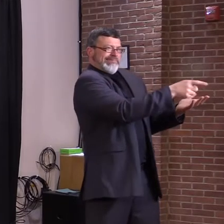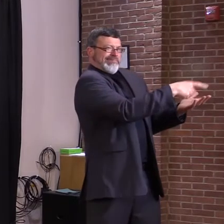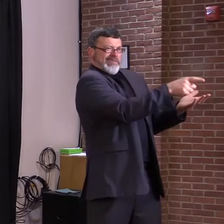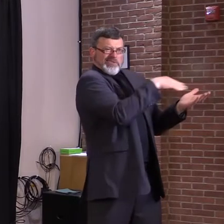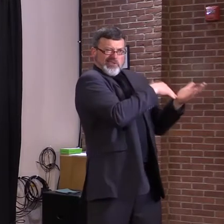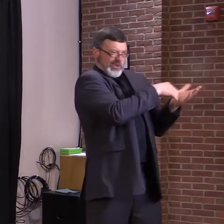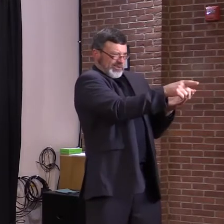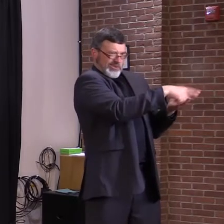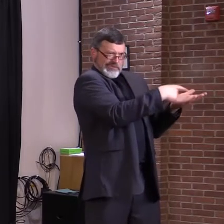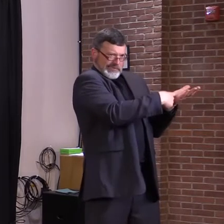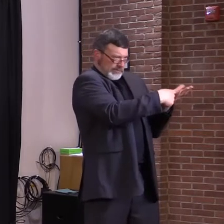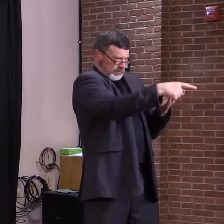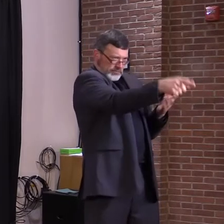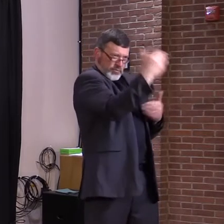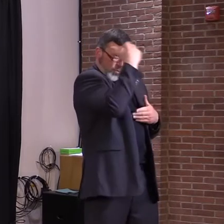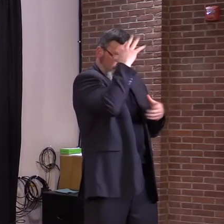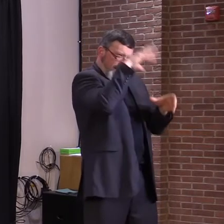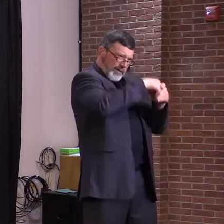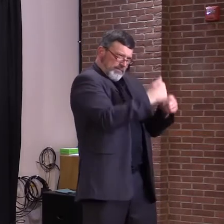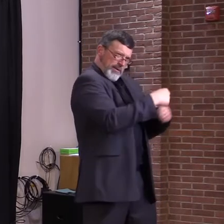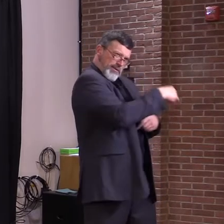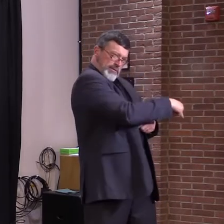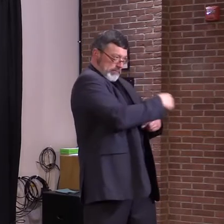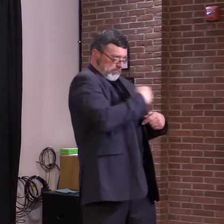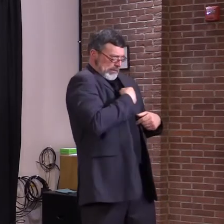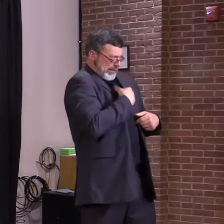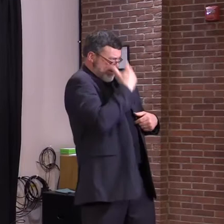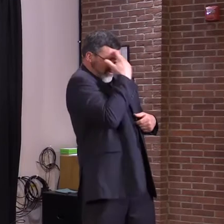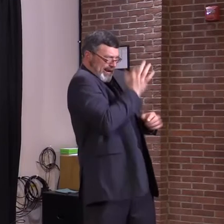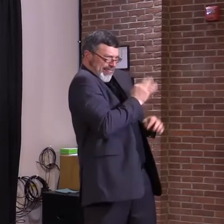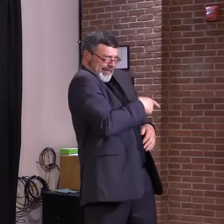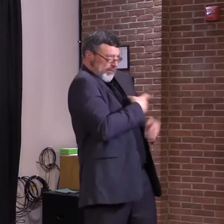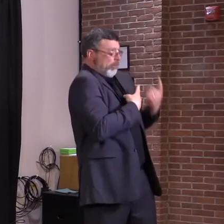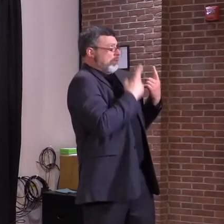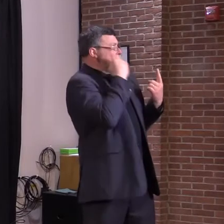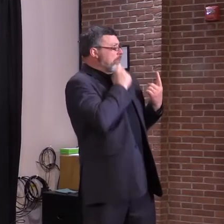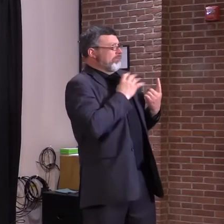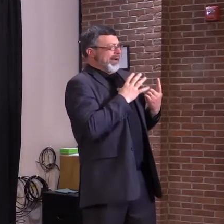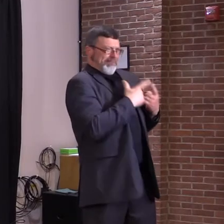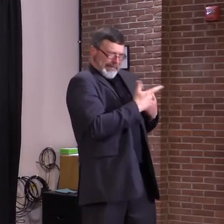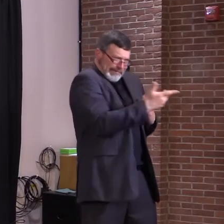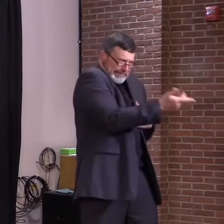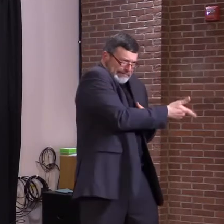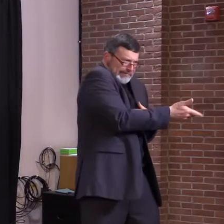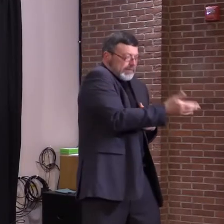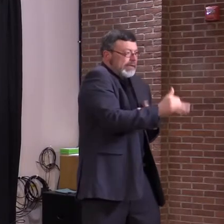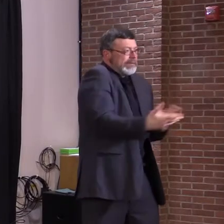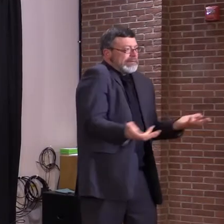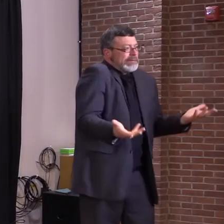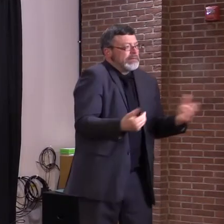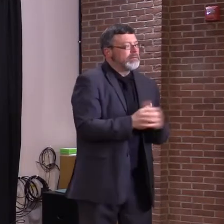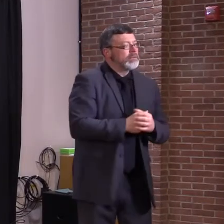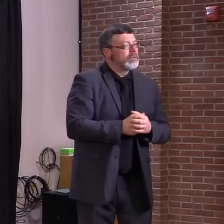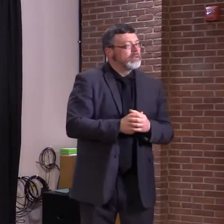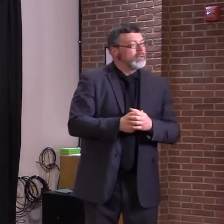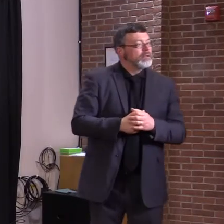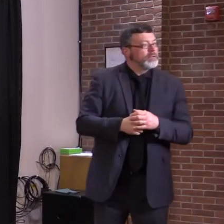As do you know if Dr. Fauci has weighed in on this sort of thing?